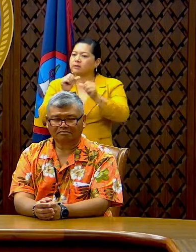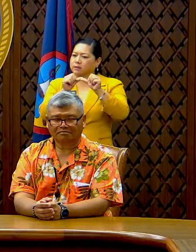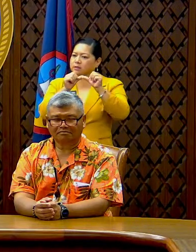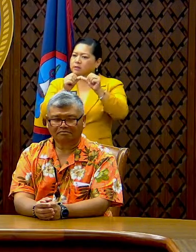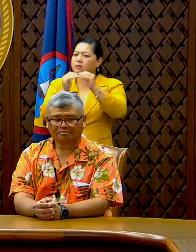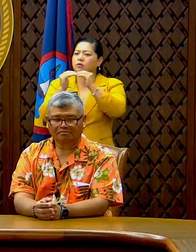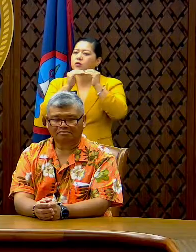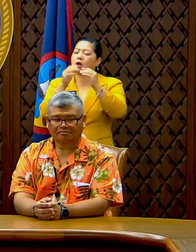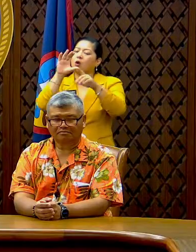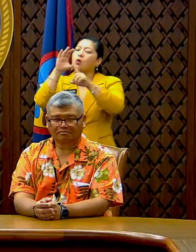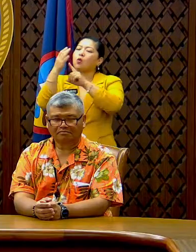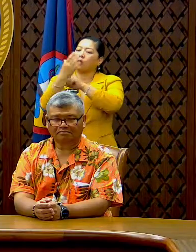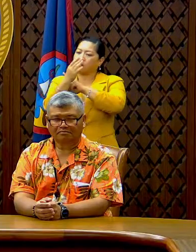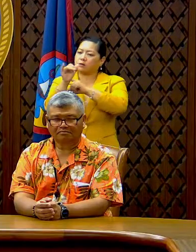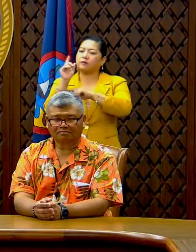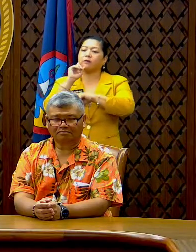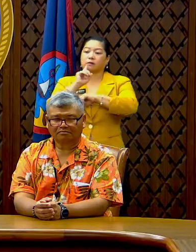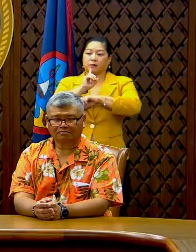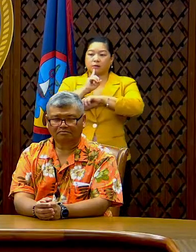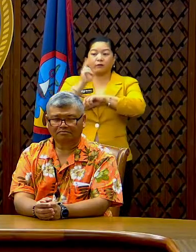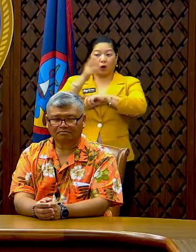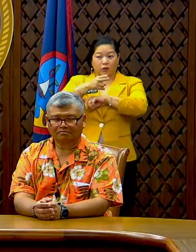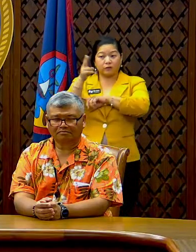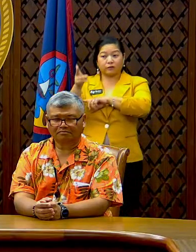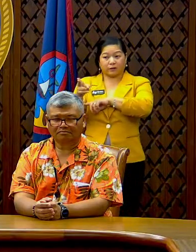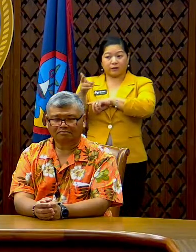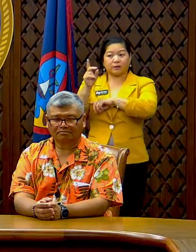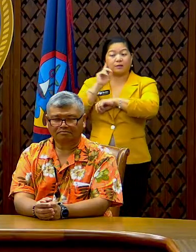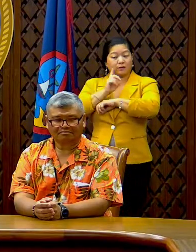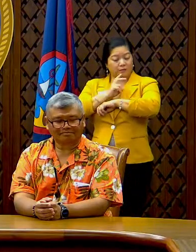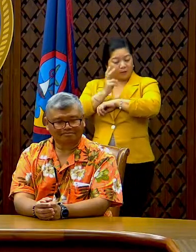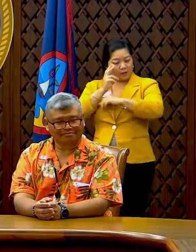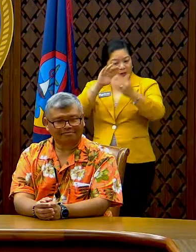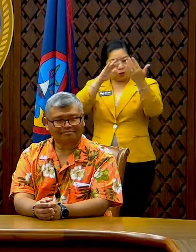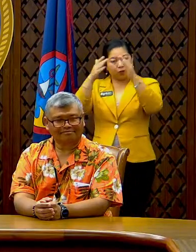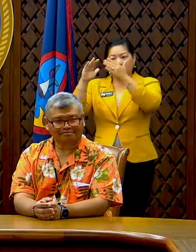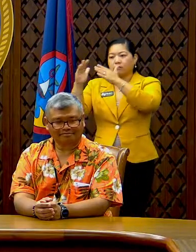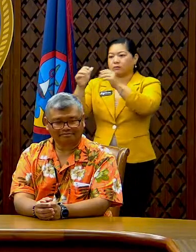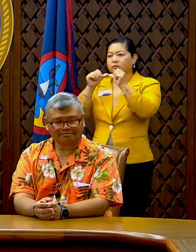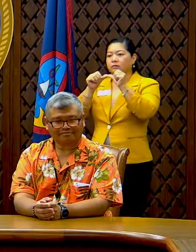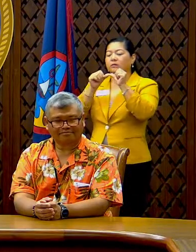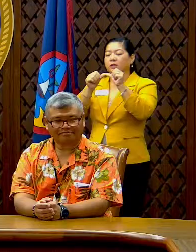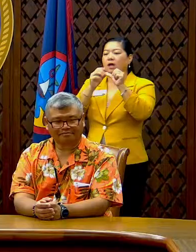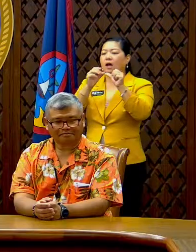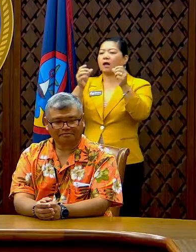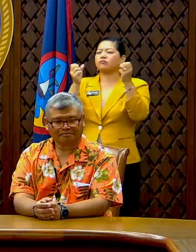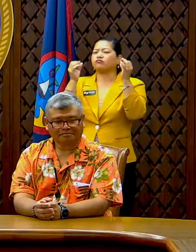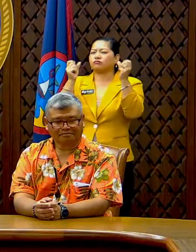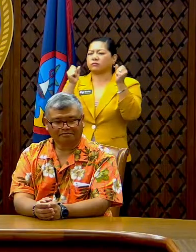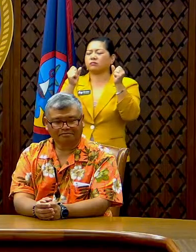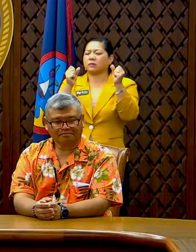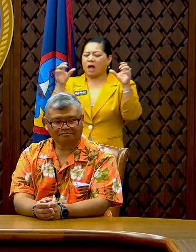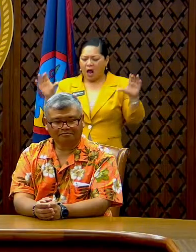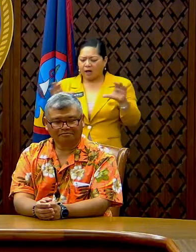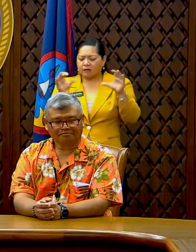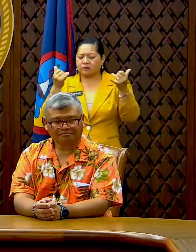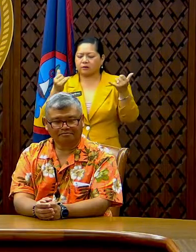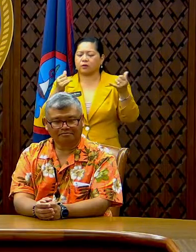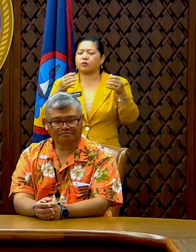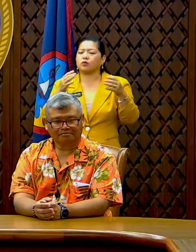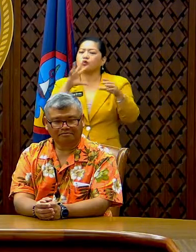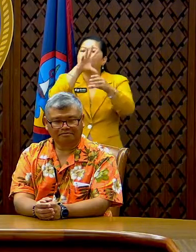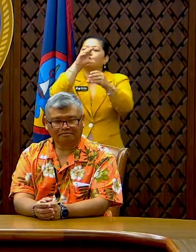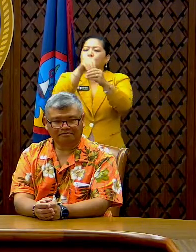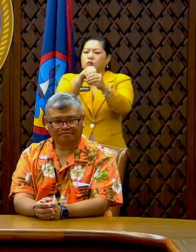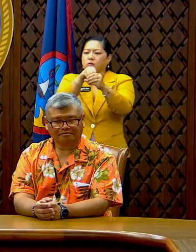contributions, and culture of the deaf, hard of hearing, and deaf-blind community, and to take concrete actions toward